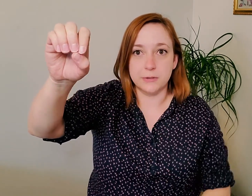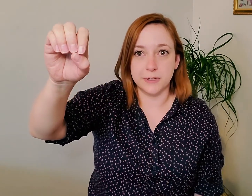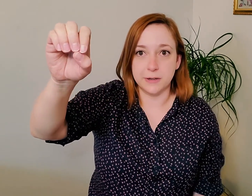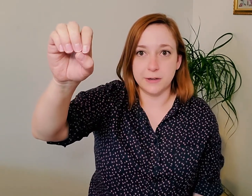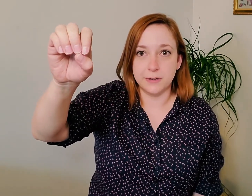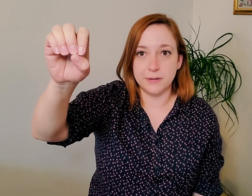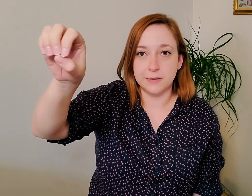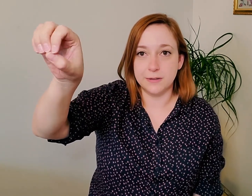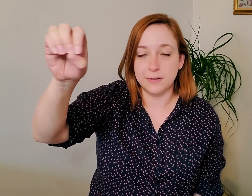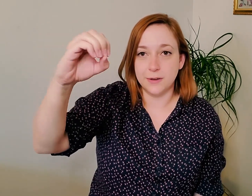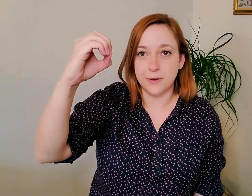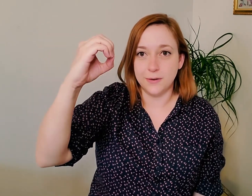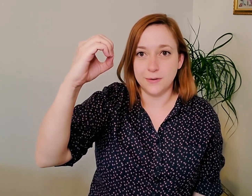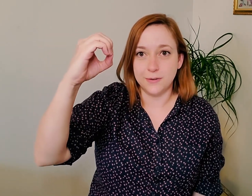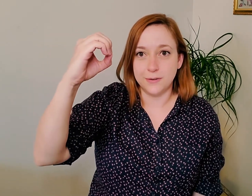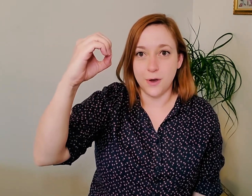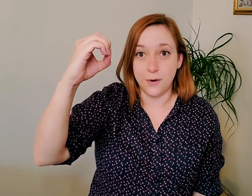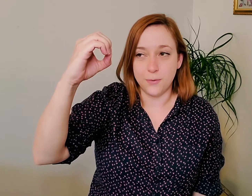finger. O,